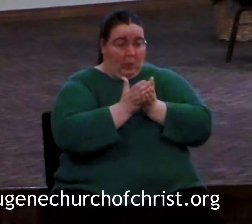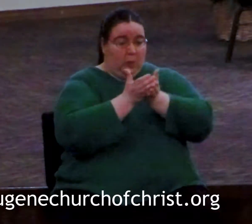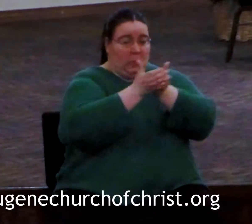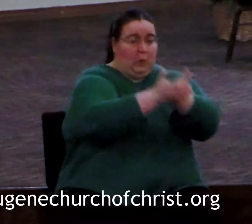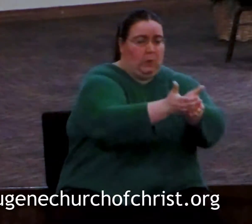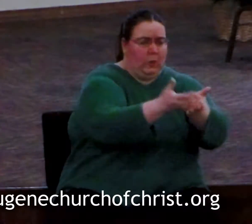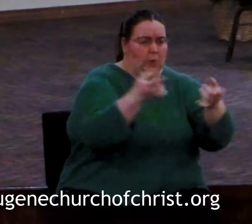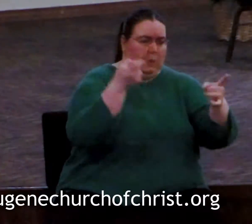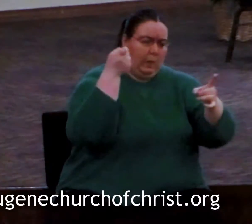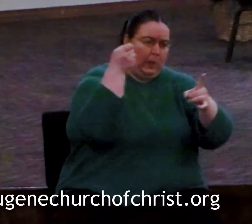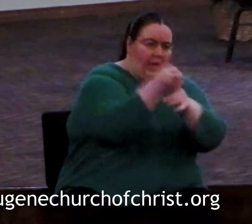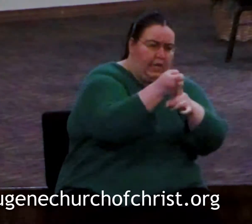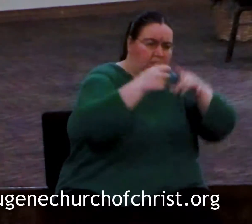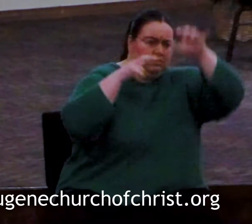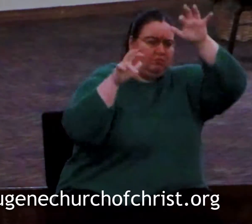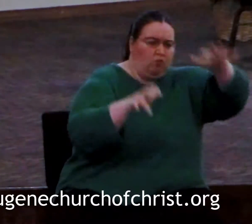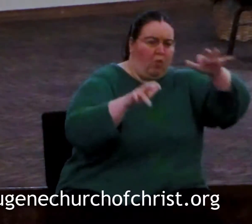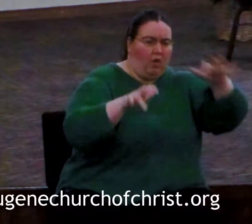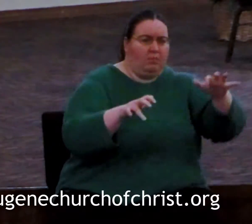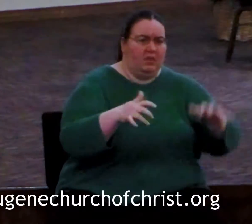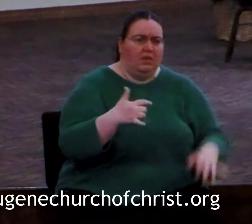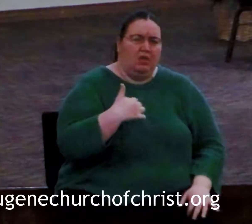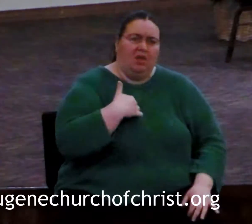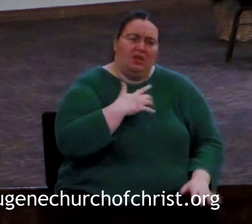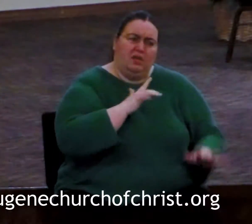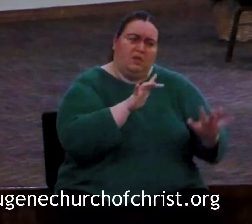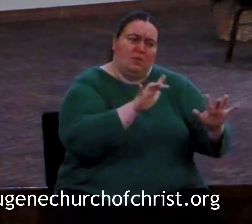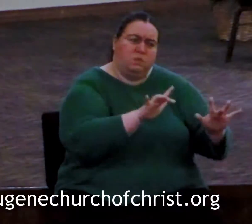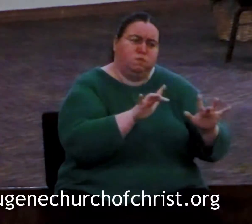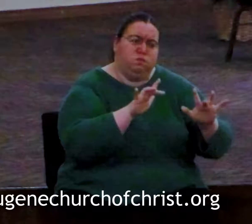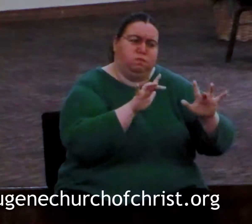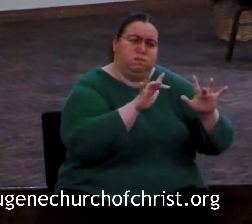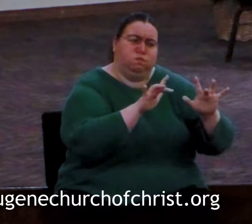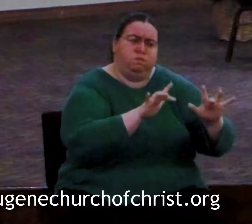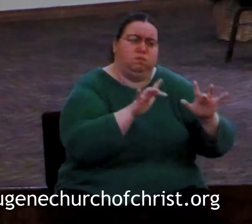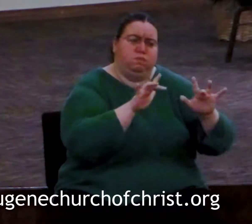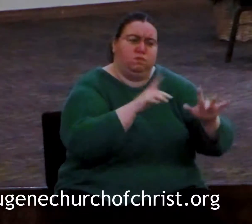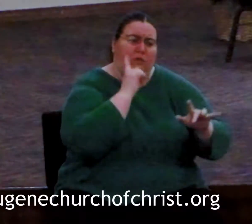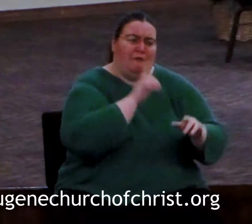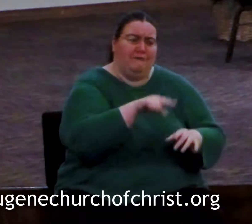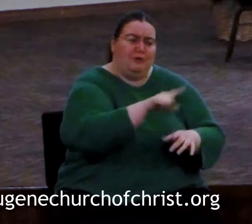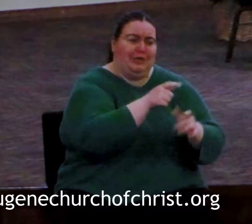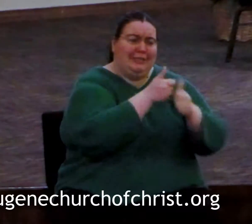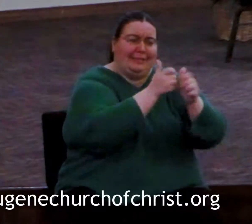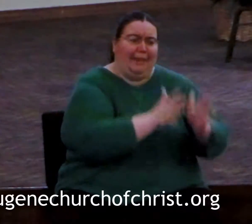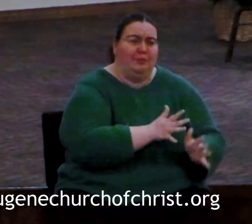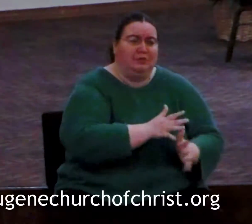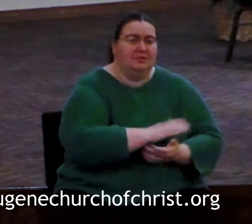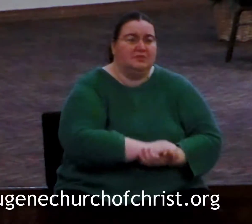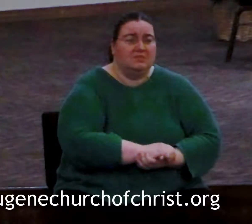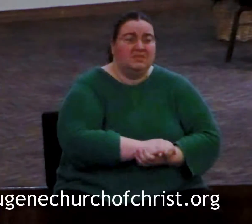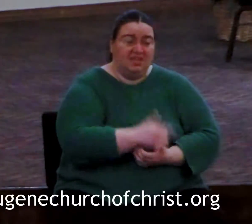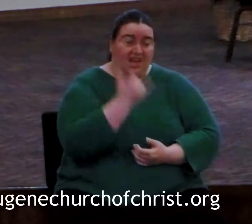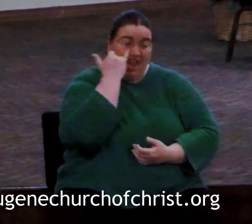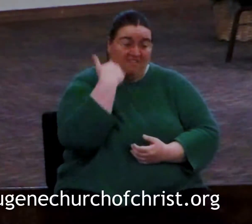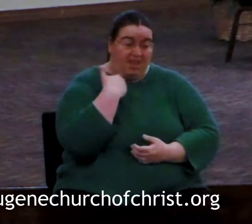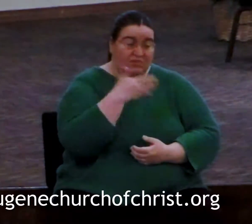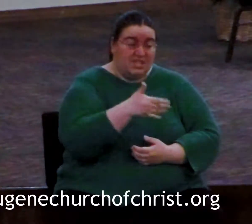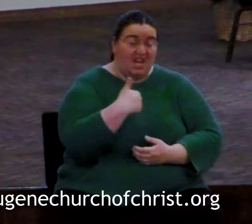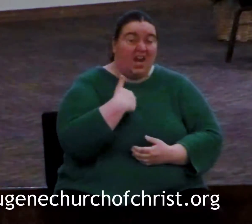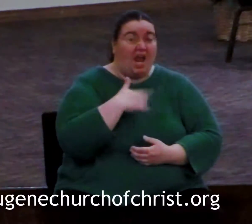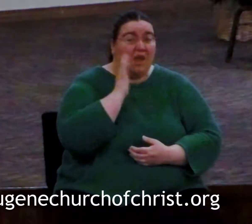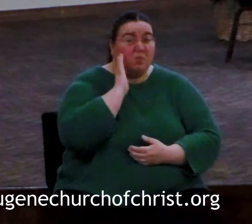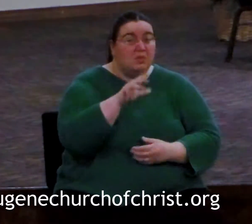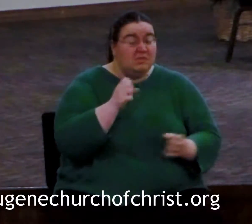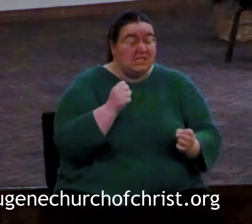storm, I feel where the disciples are coming from in their attitude toward this, because I would be terrified to be